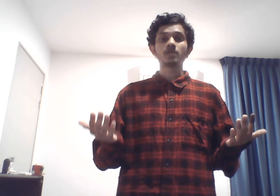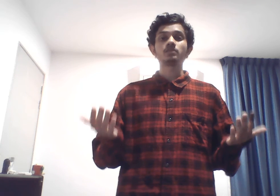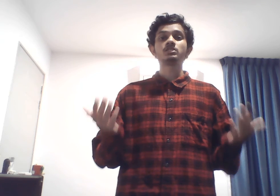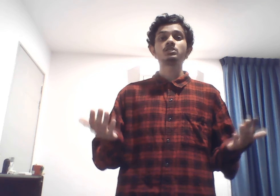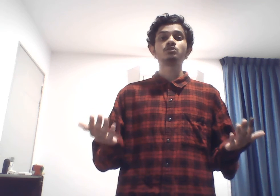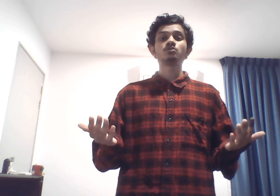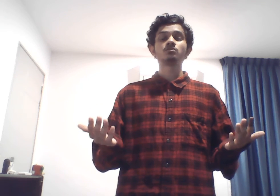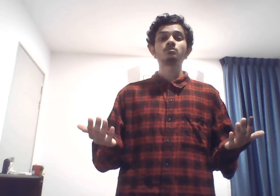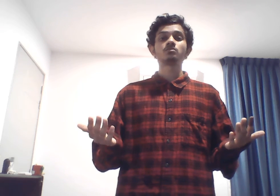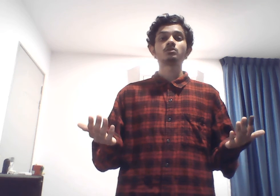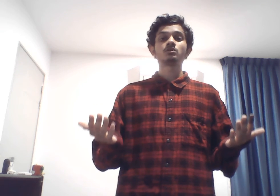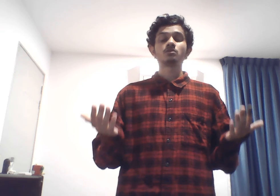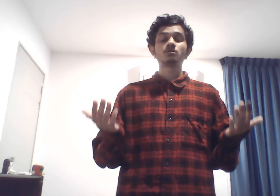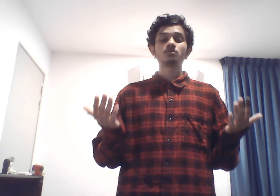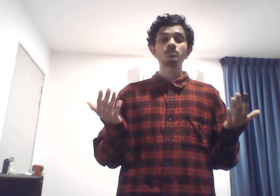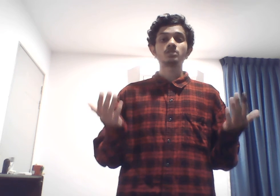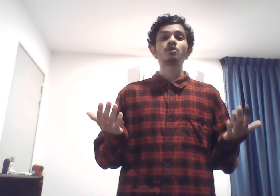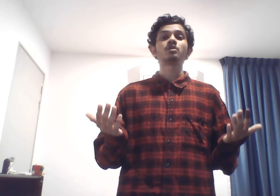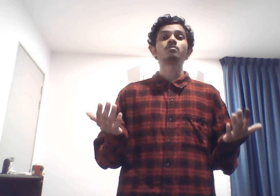that this issue does not